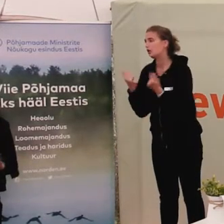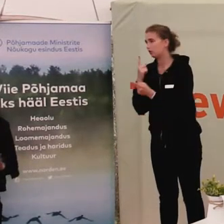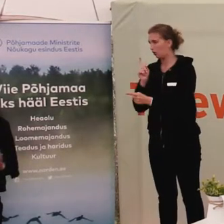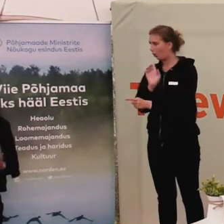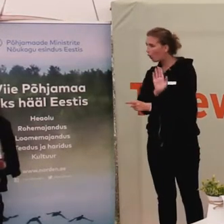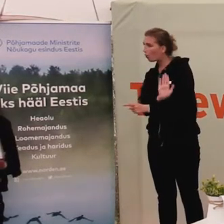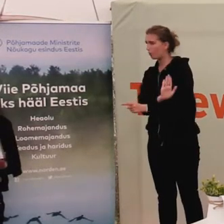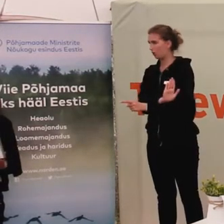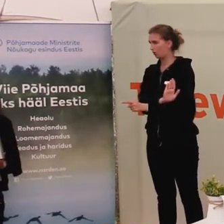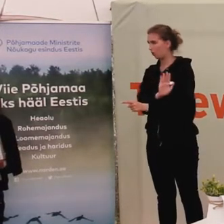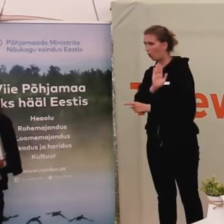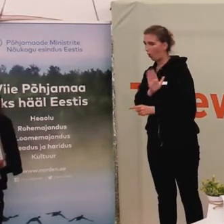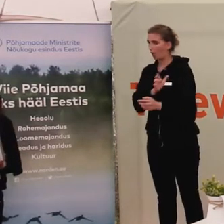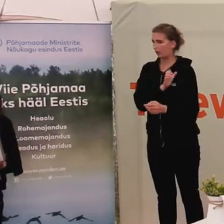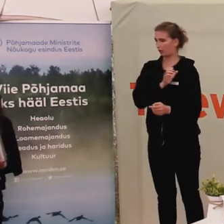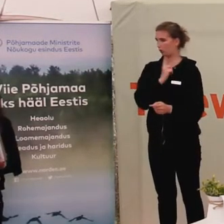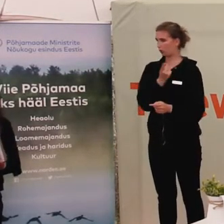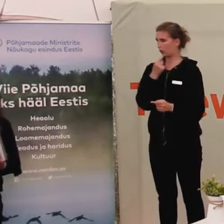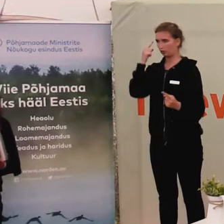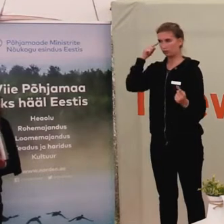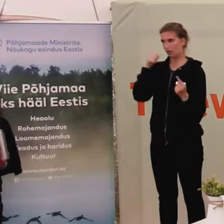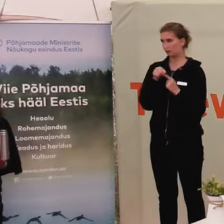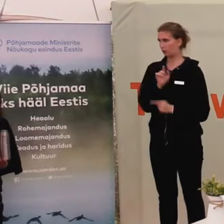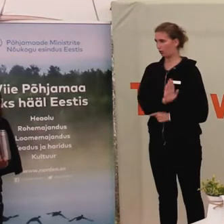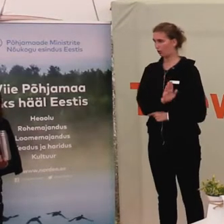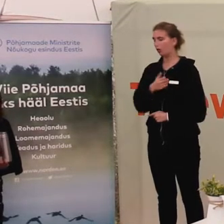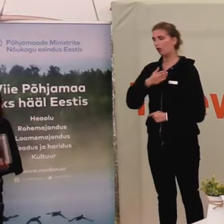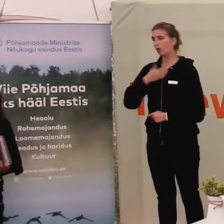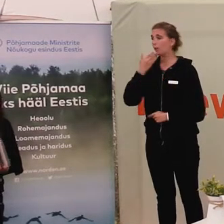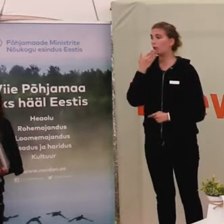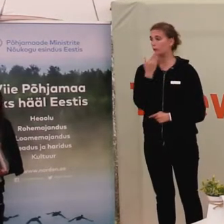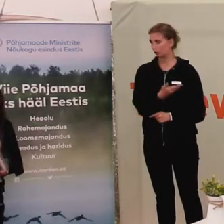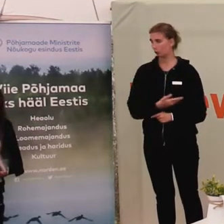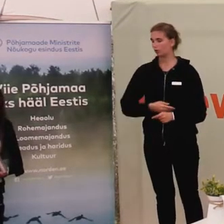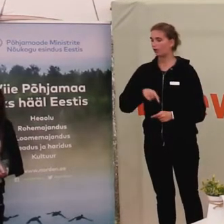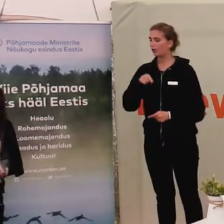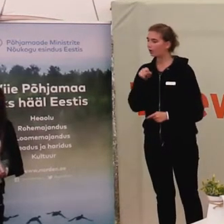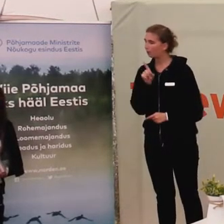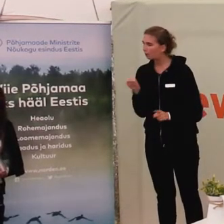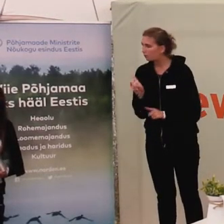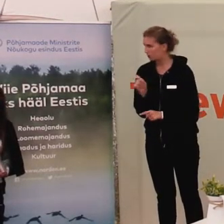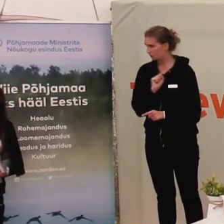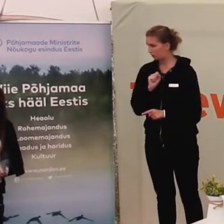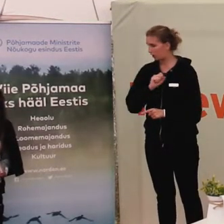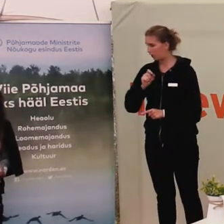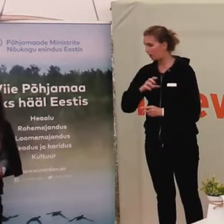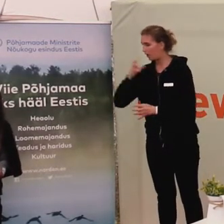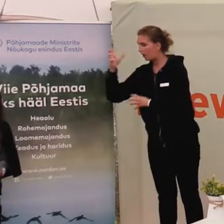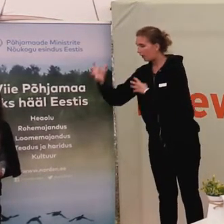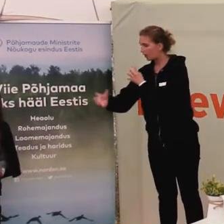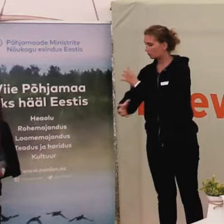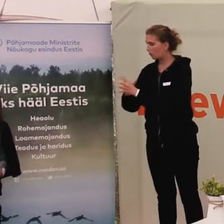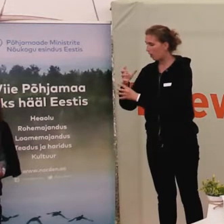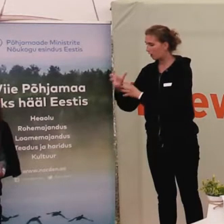own wealth. So my question is, what would it take for the rest of the world to